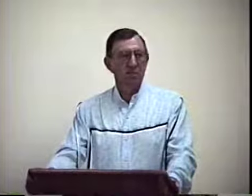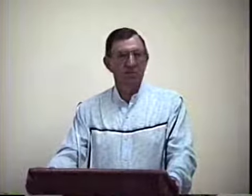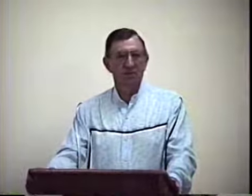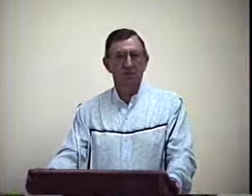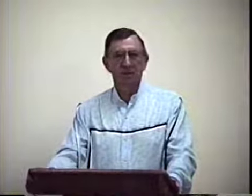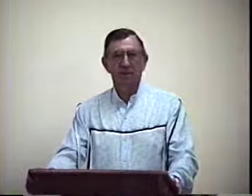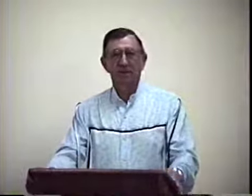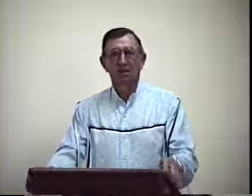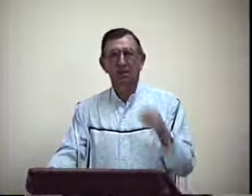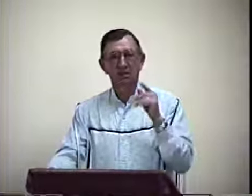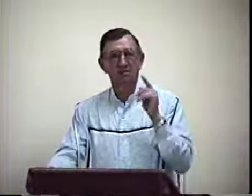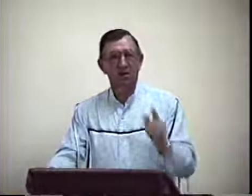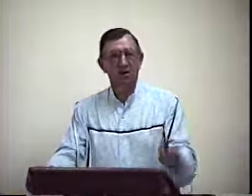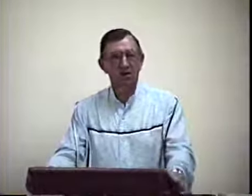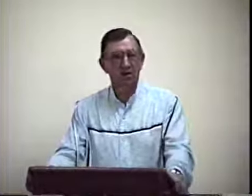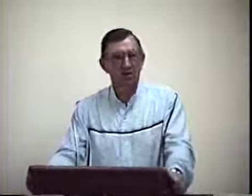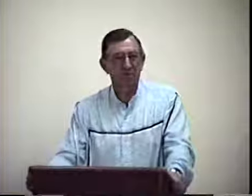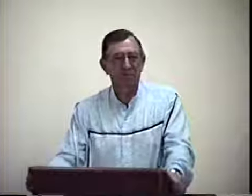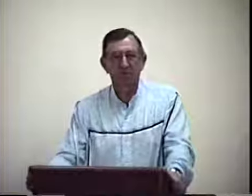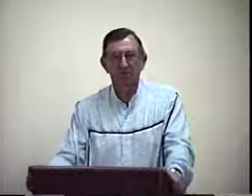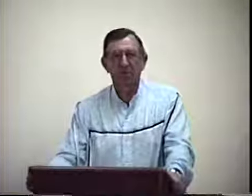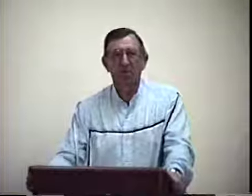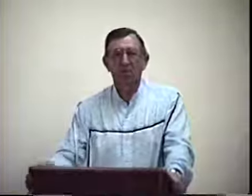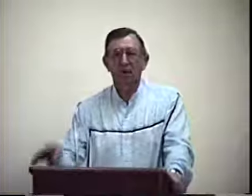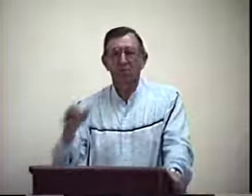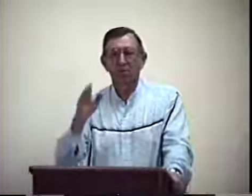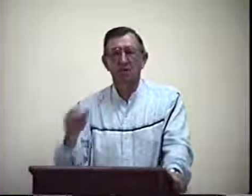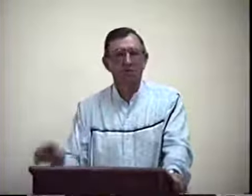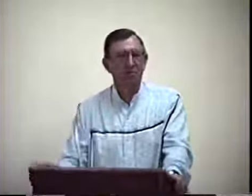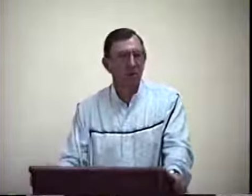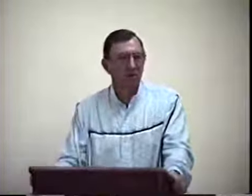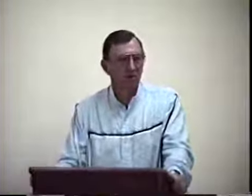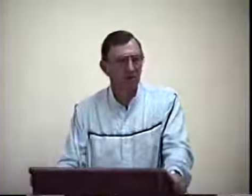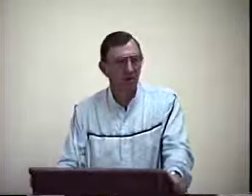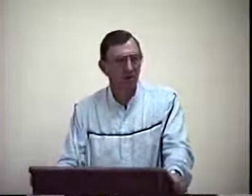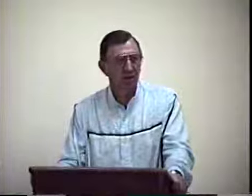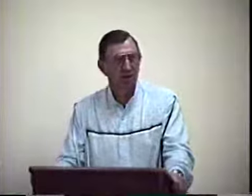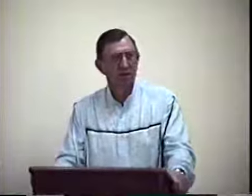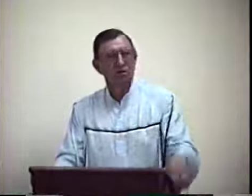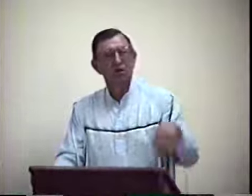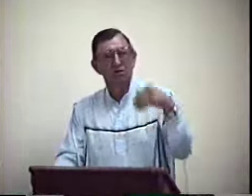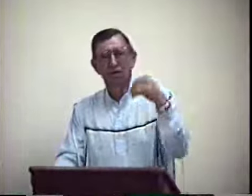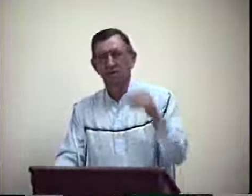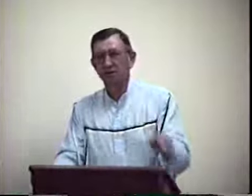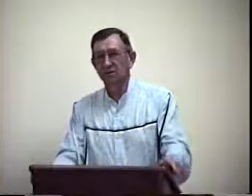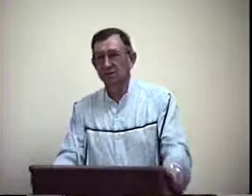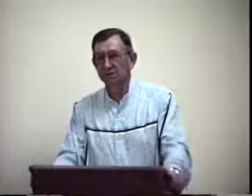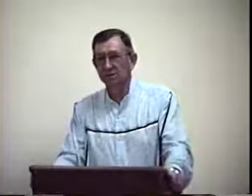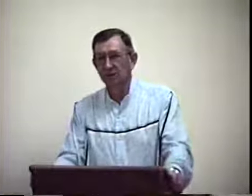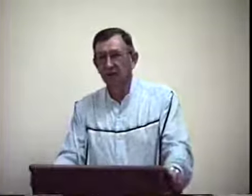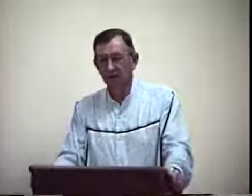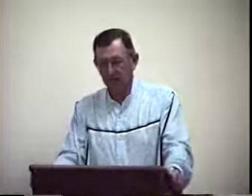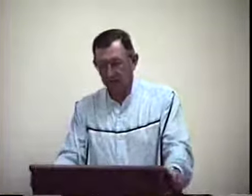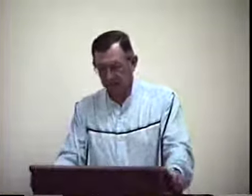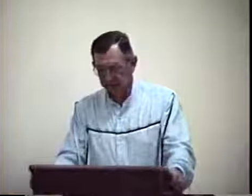people is my honest effort, my honest goal, and I want to be true and honest to all of our students. And